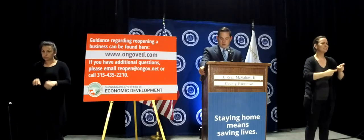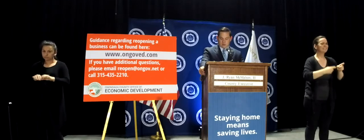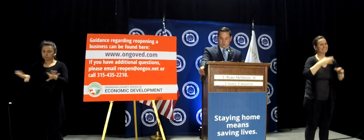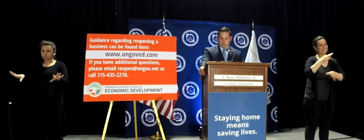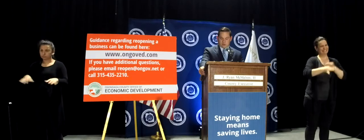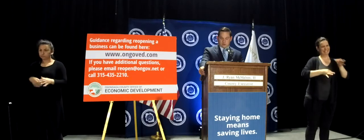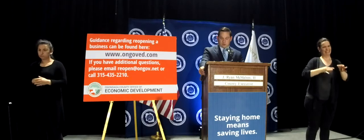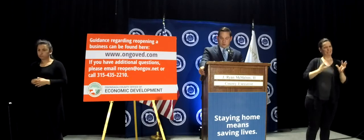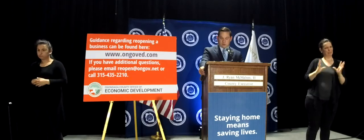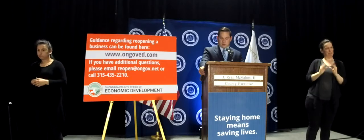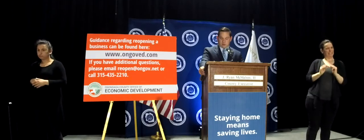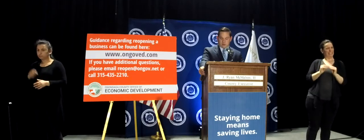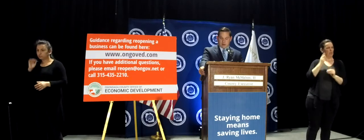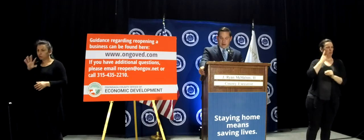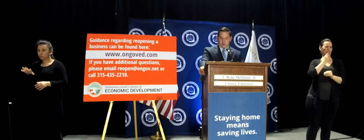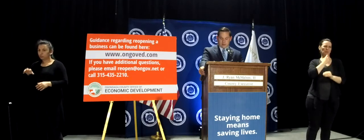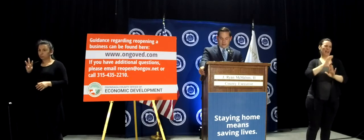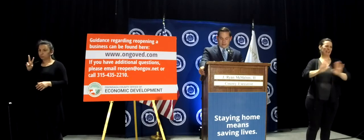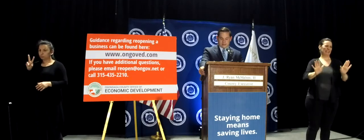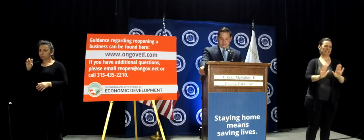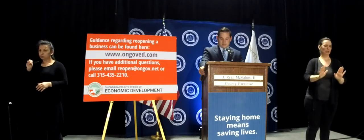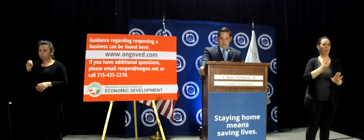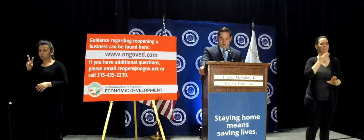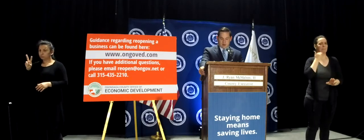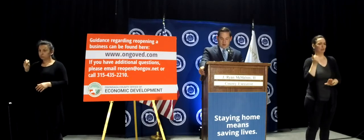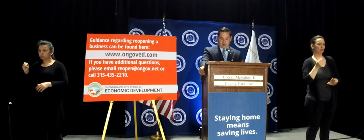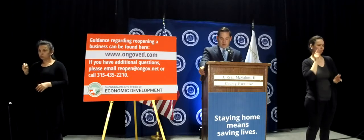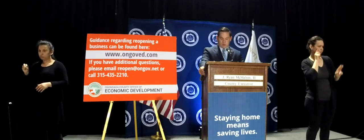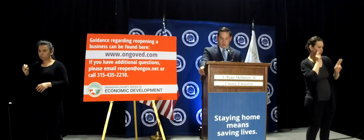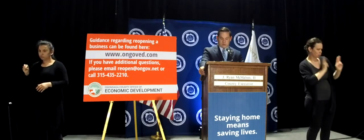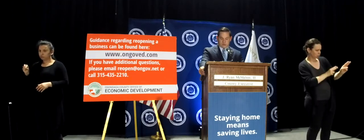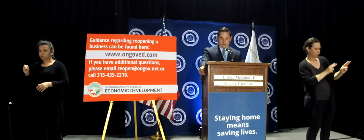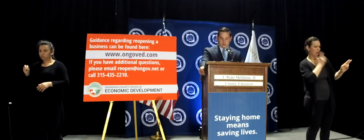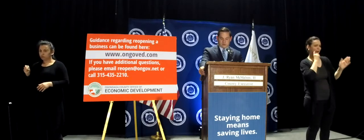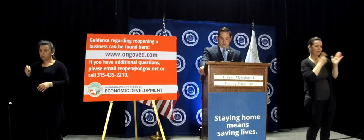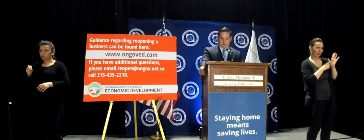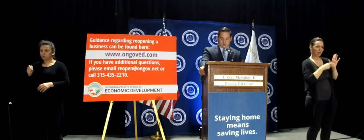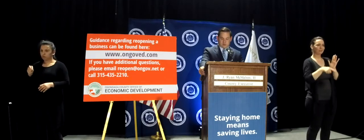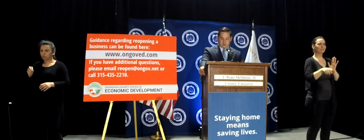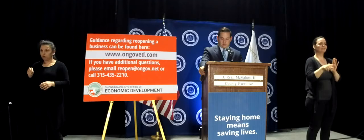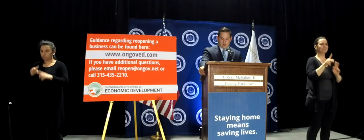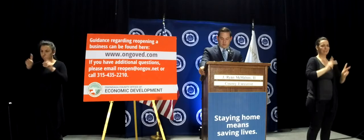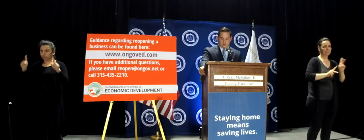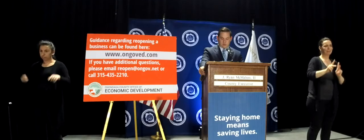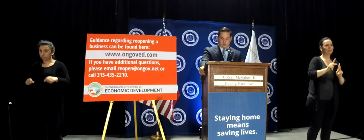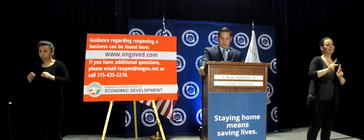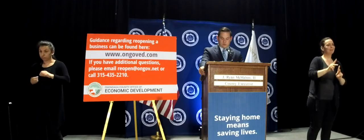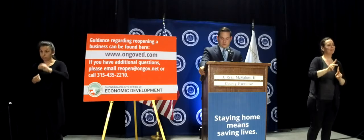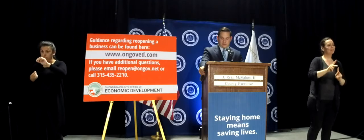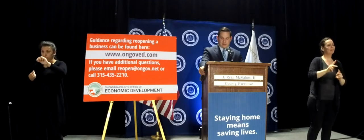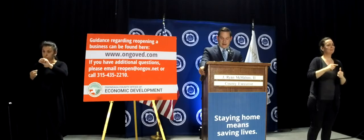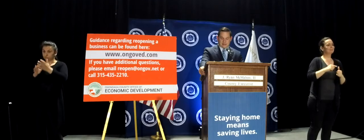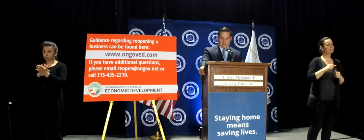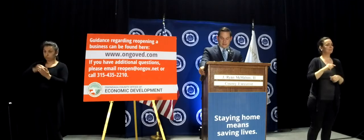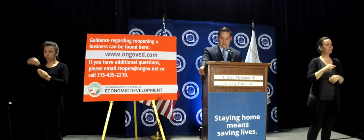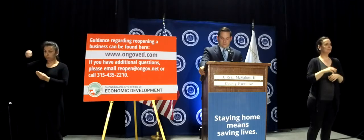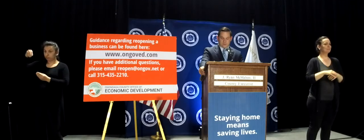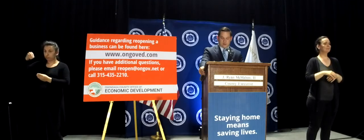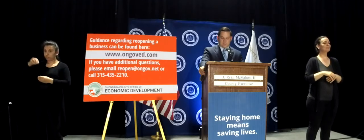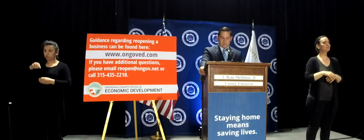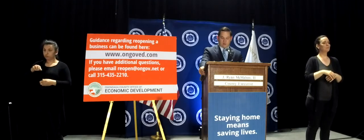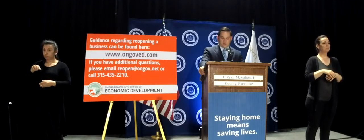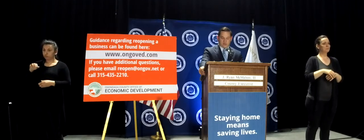announce our 2020 honorees. Our co-senior citizens of the year are Joseph